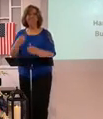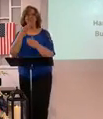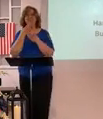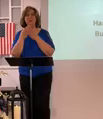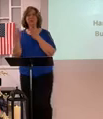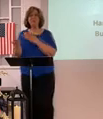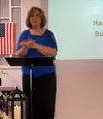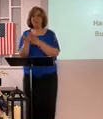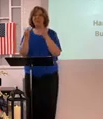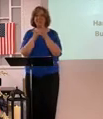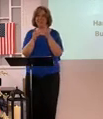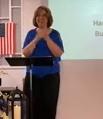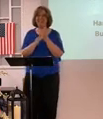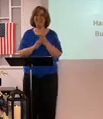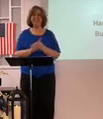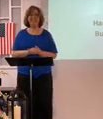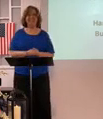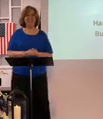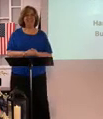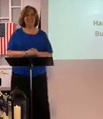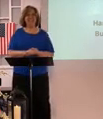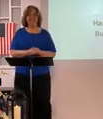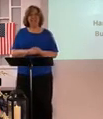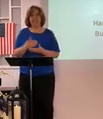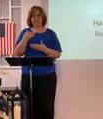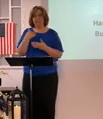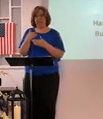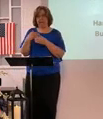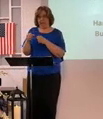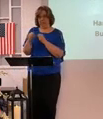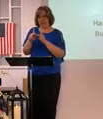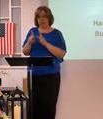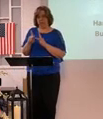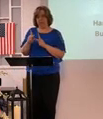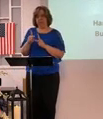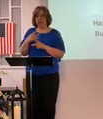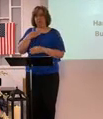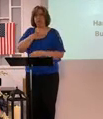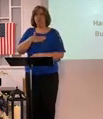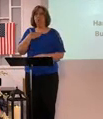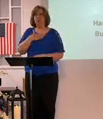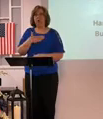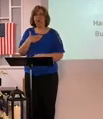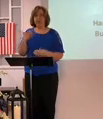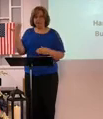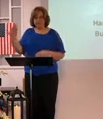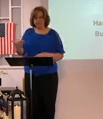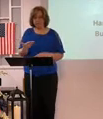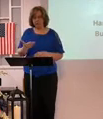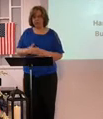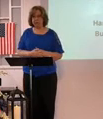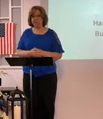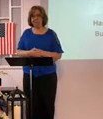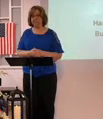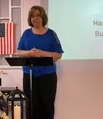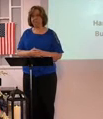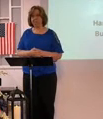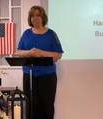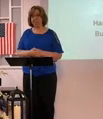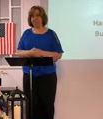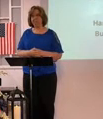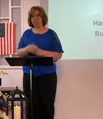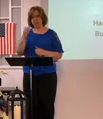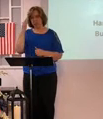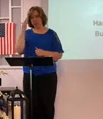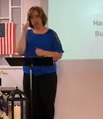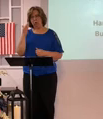Good morning again. It's my opportunity and pleasure to introduce, although all of